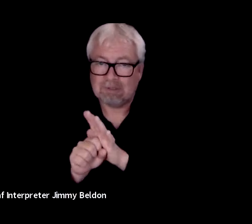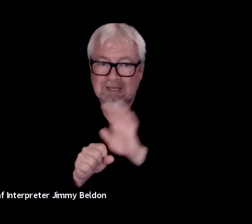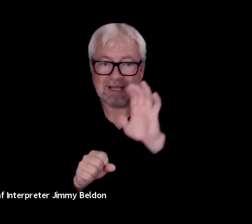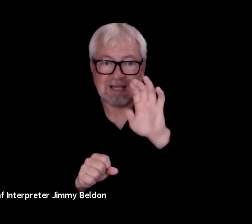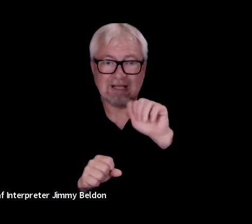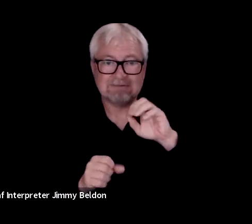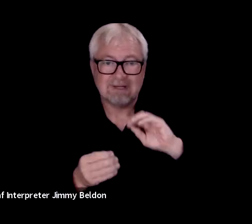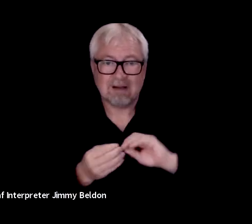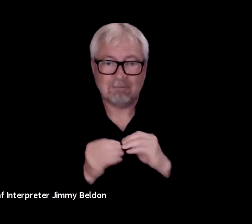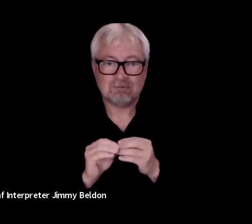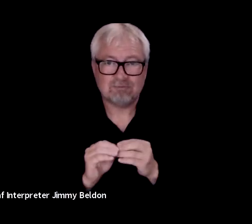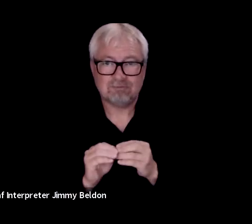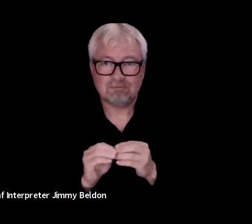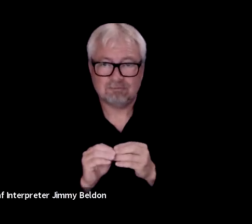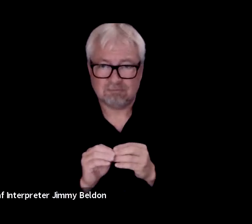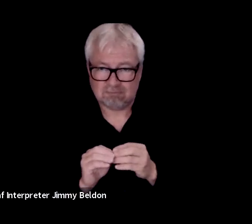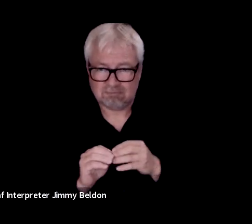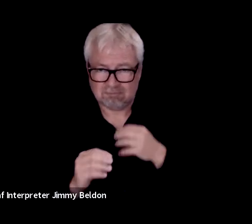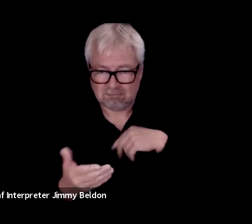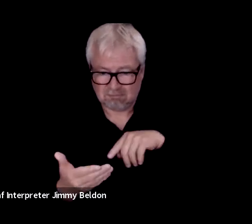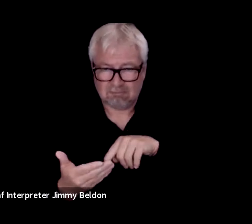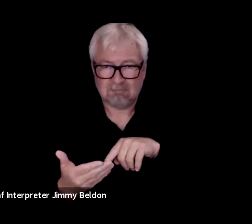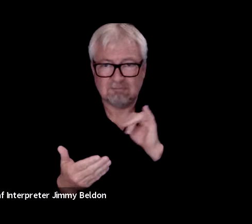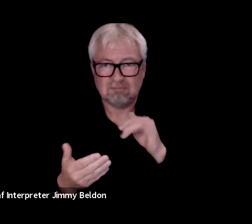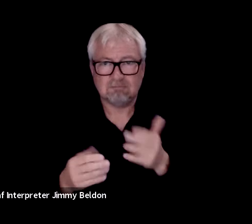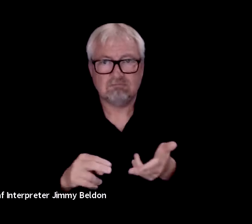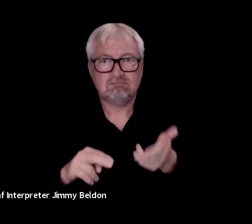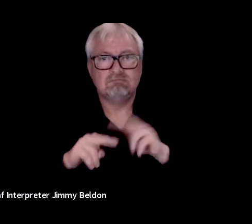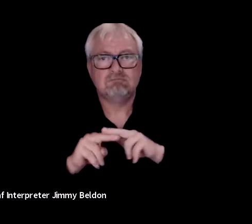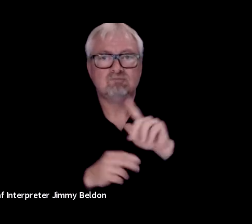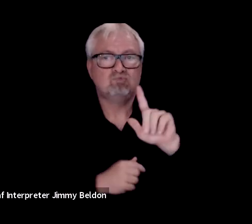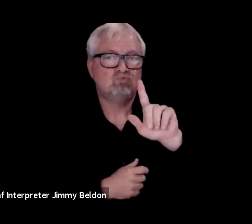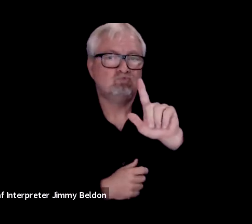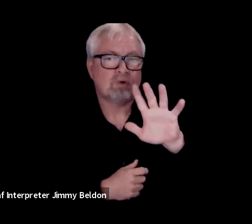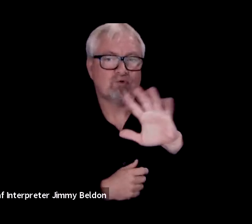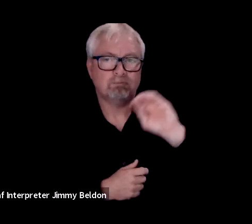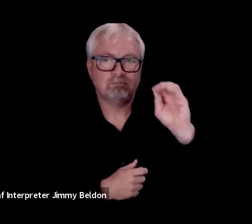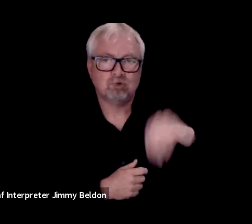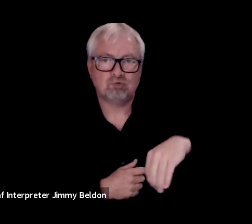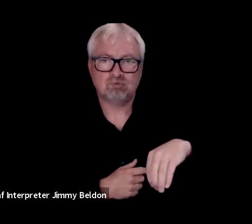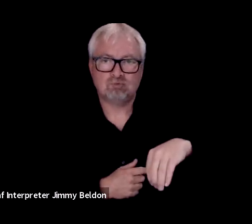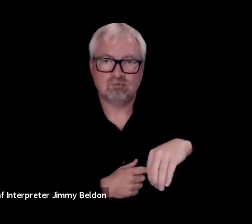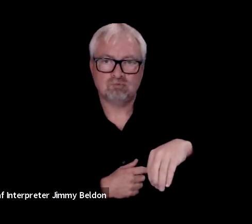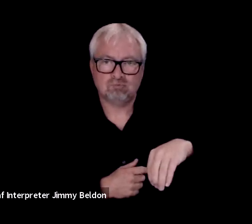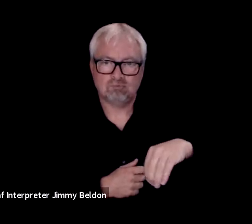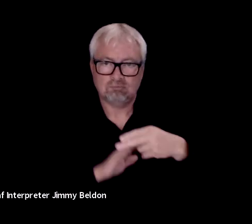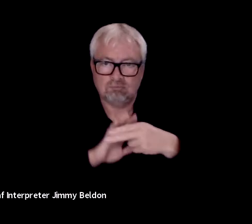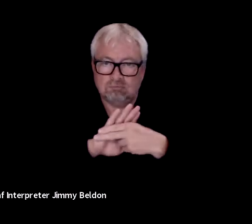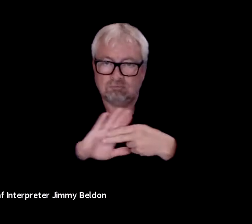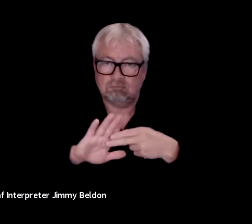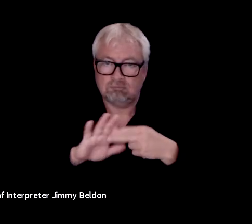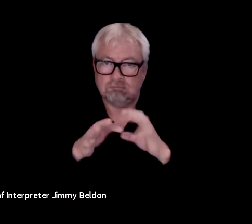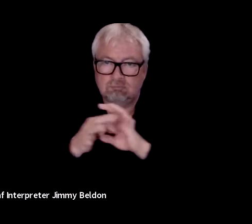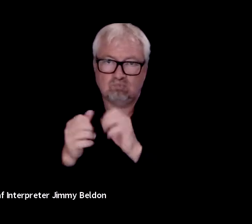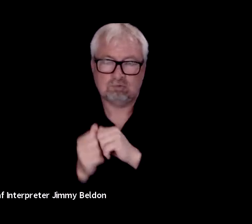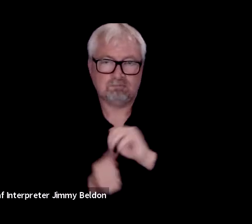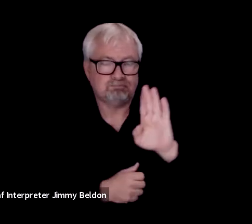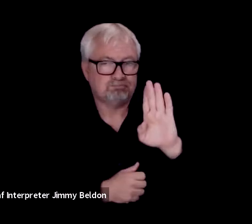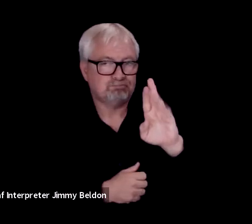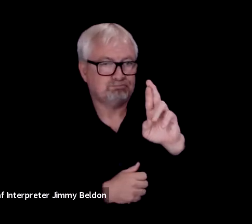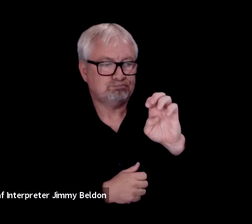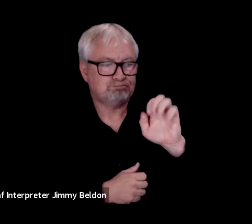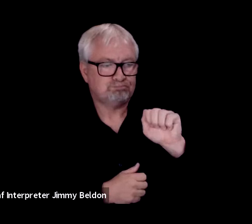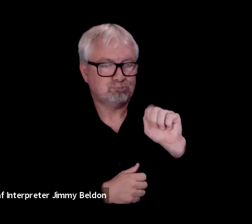a stupid question, but can you give us some sort of an idea of that percentage of breakthrough cases? Are those folks that